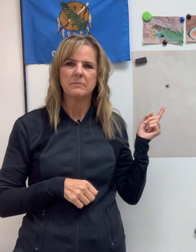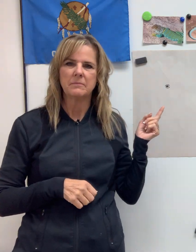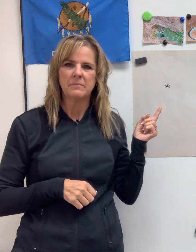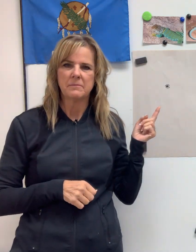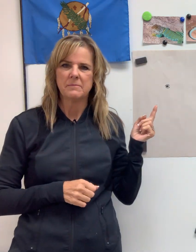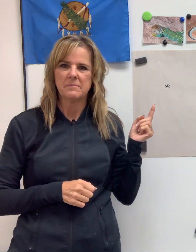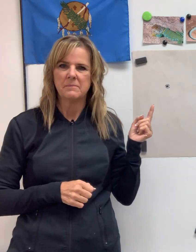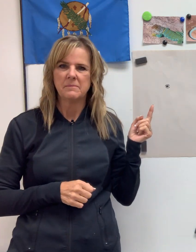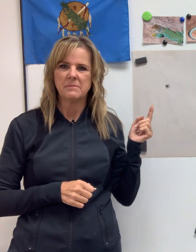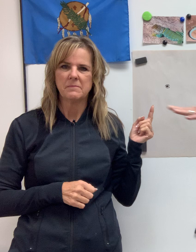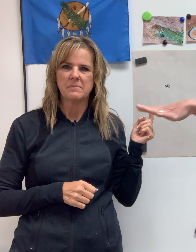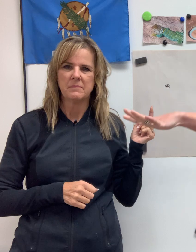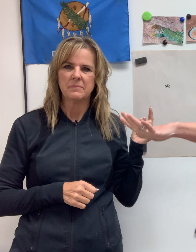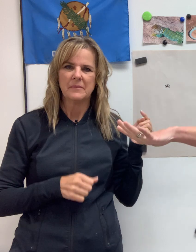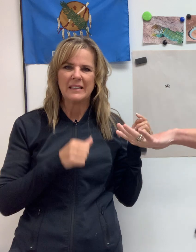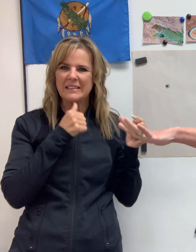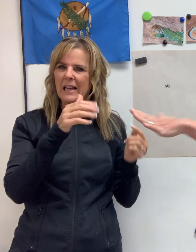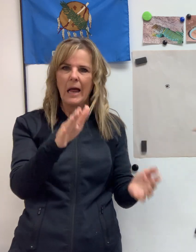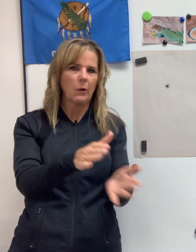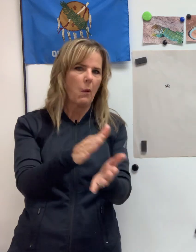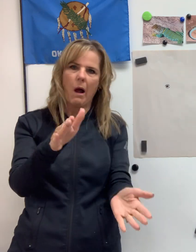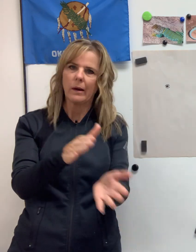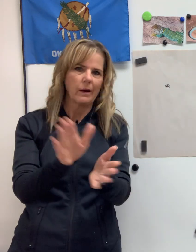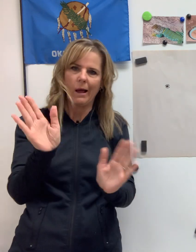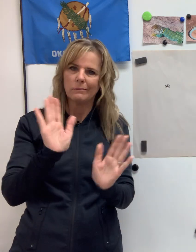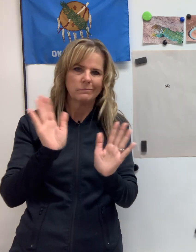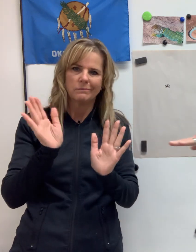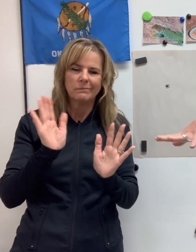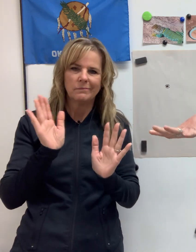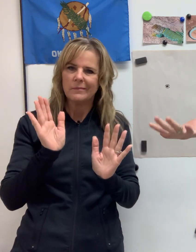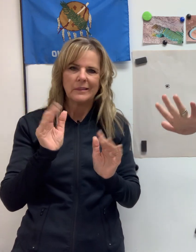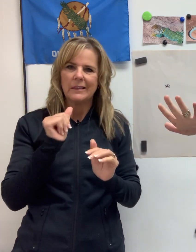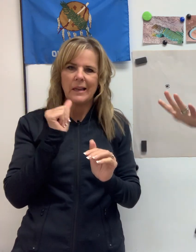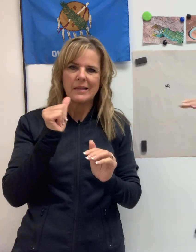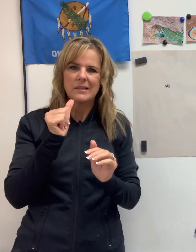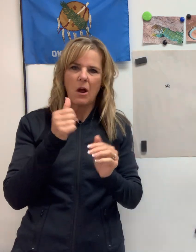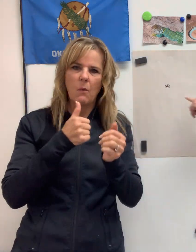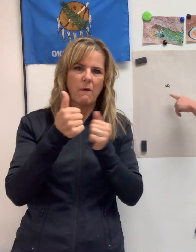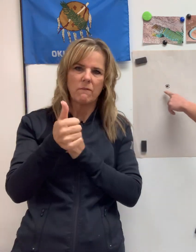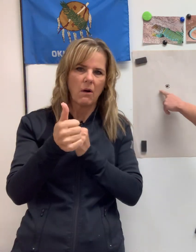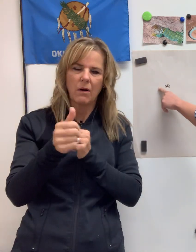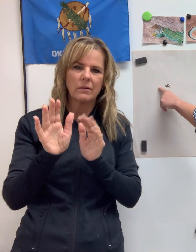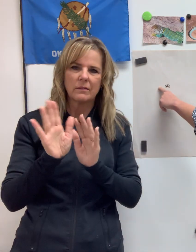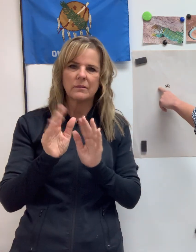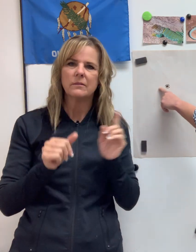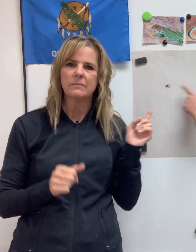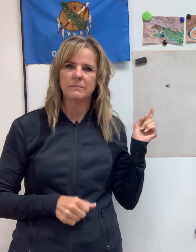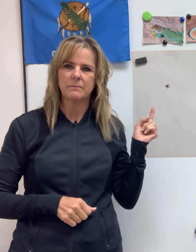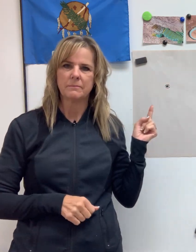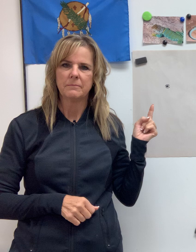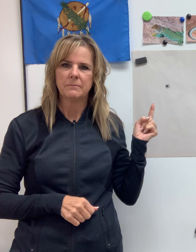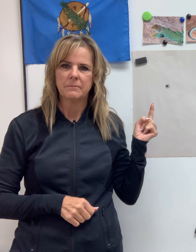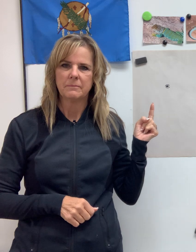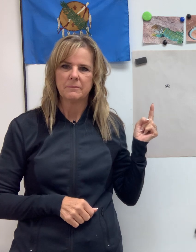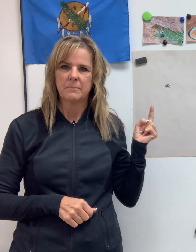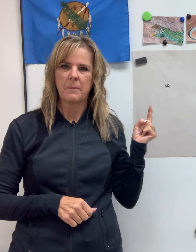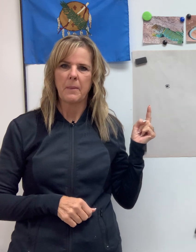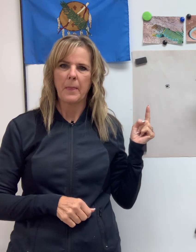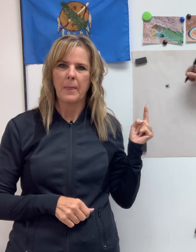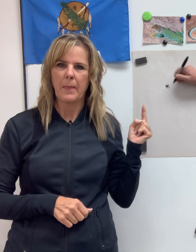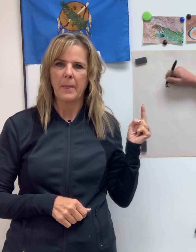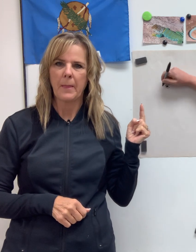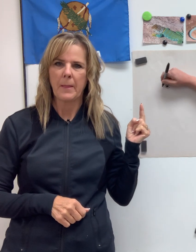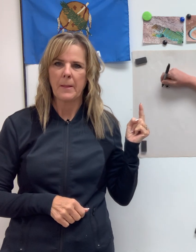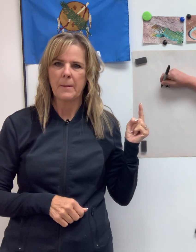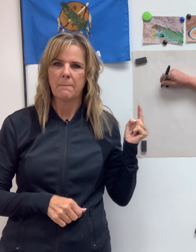just a little ways. It's not a crocodile. He's not gonna go, the nostril's not way far away. Just over a little ways, and I'm gonna make a